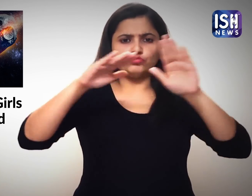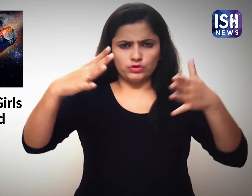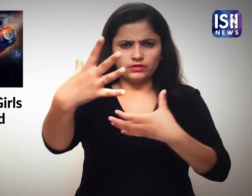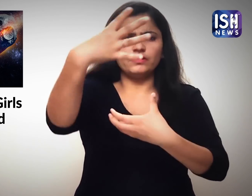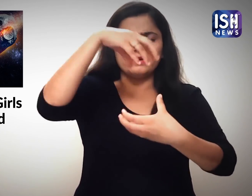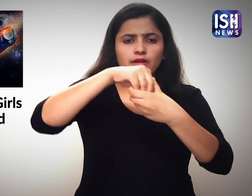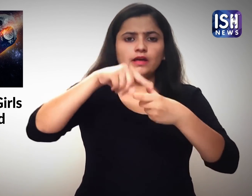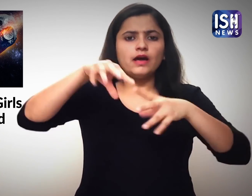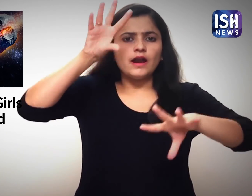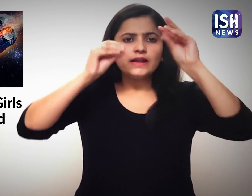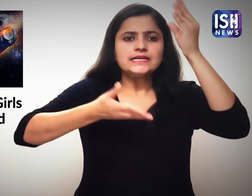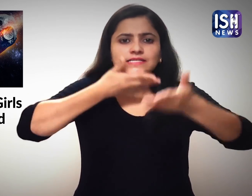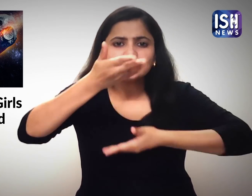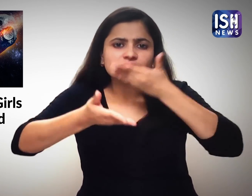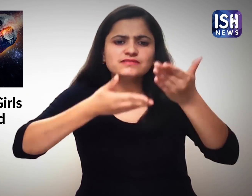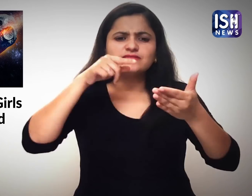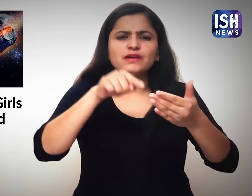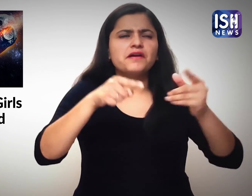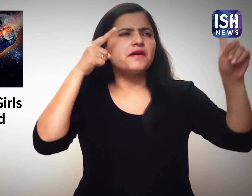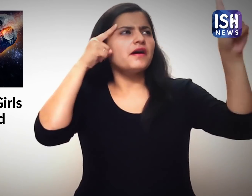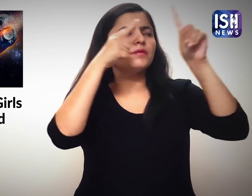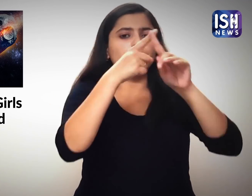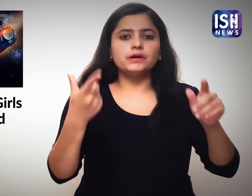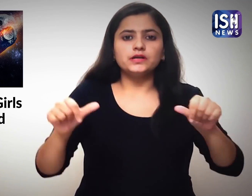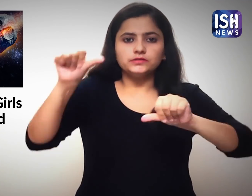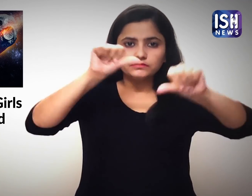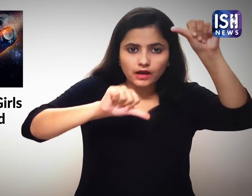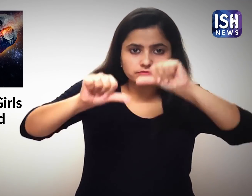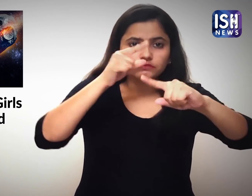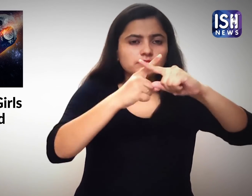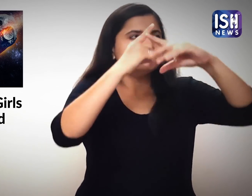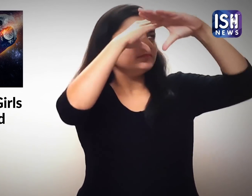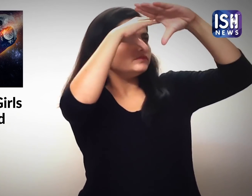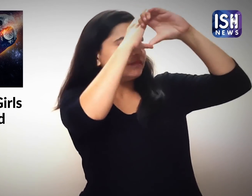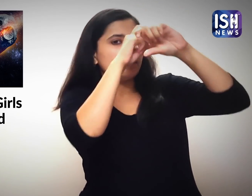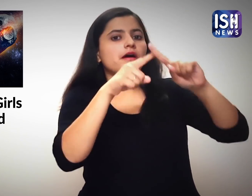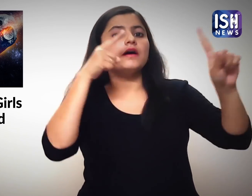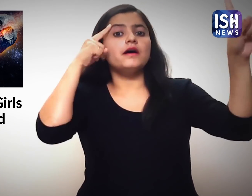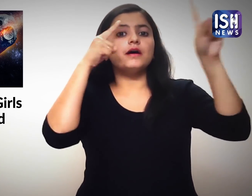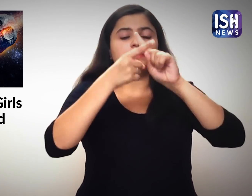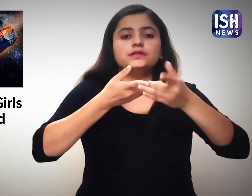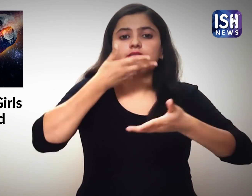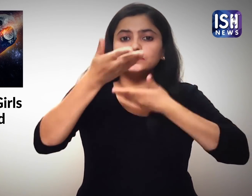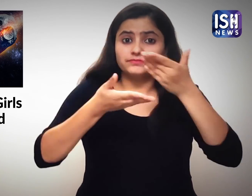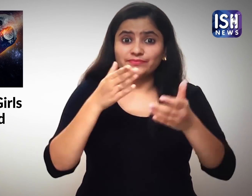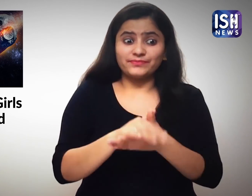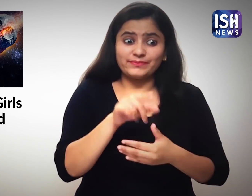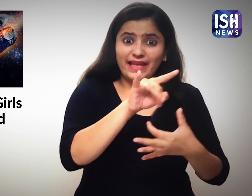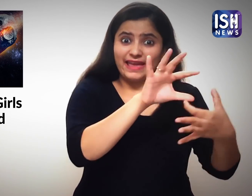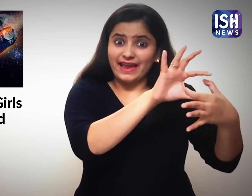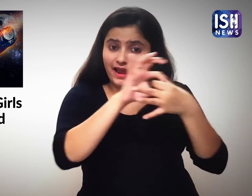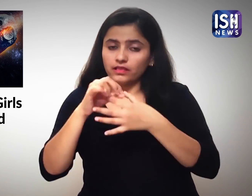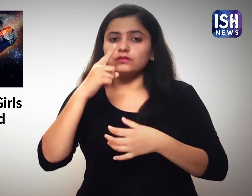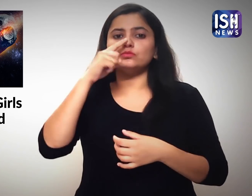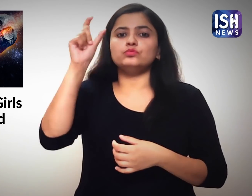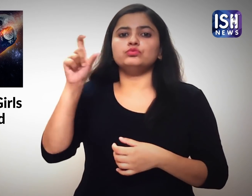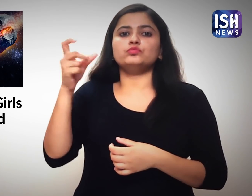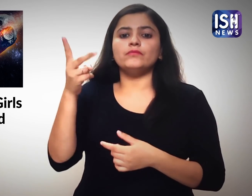The project was intended to involve and educate students in Science and Astronomy. This is